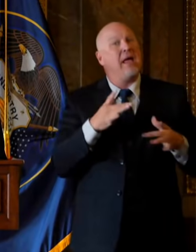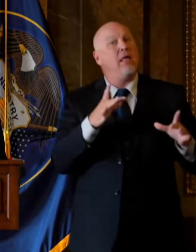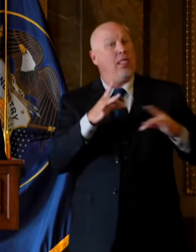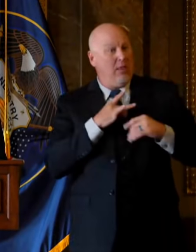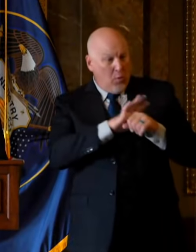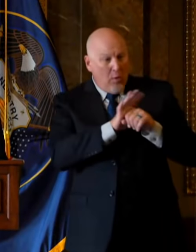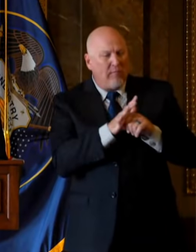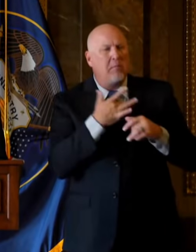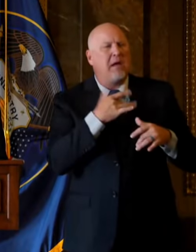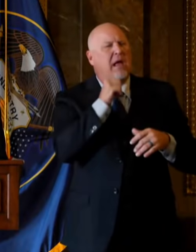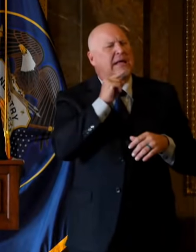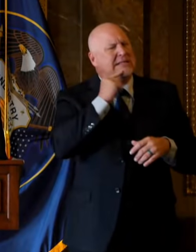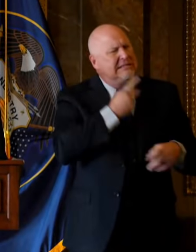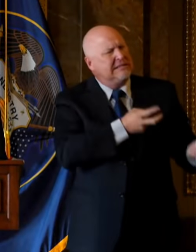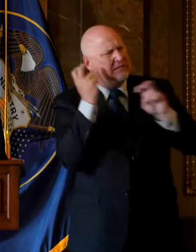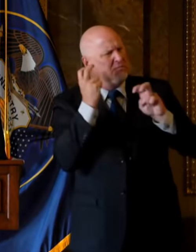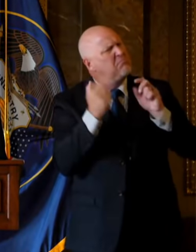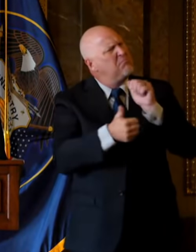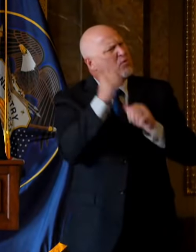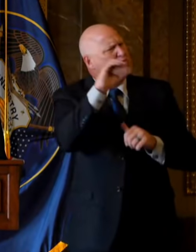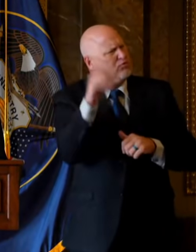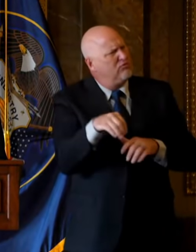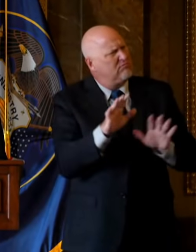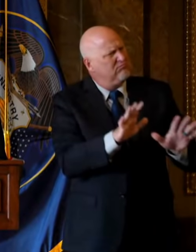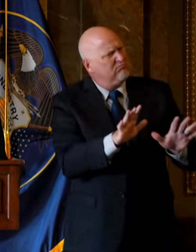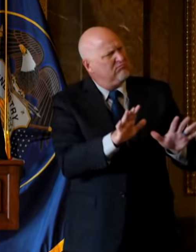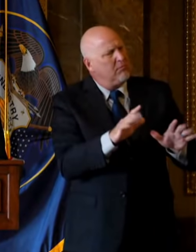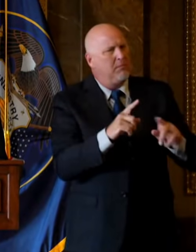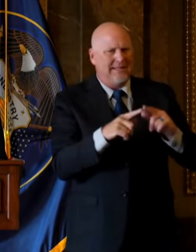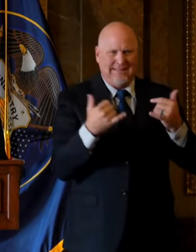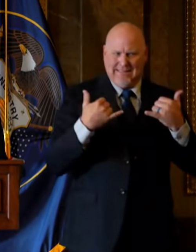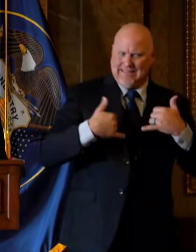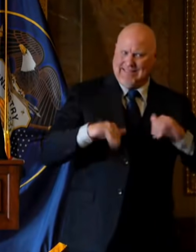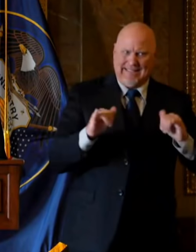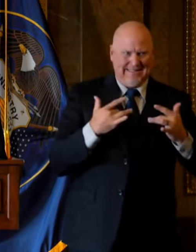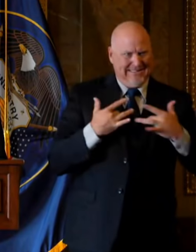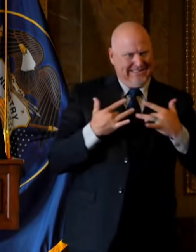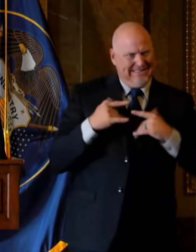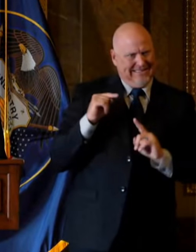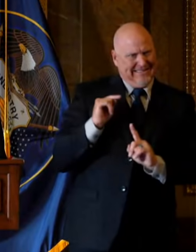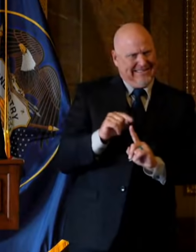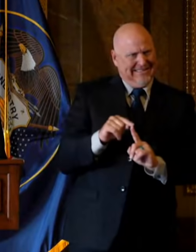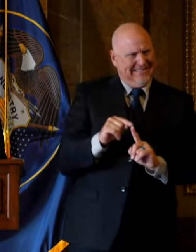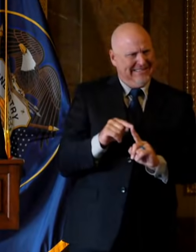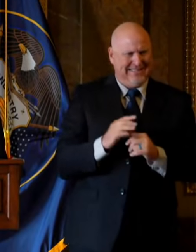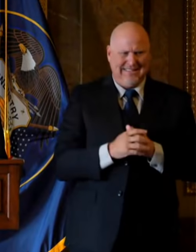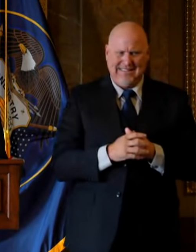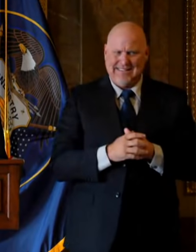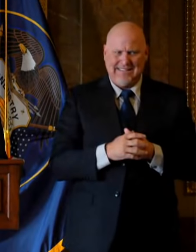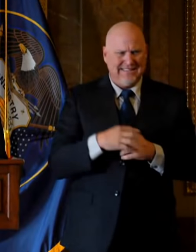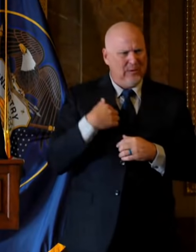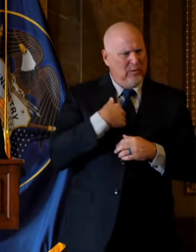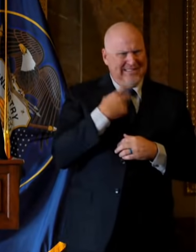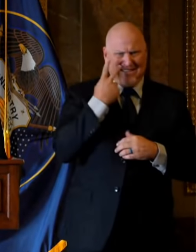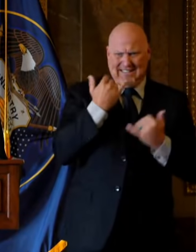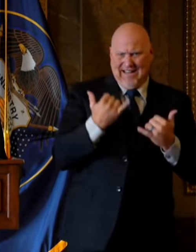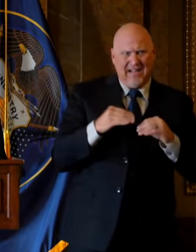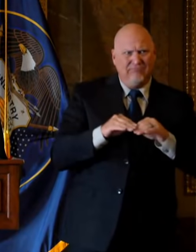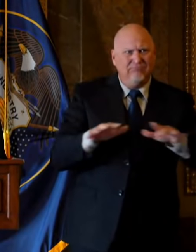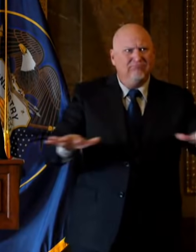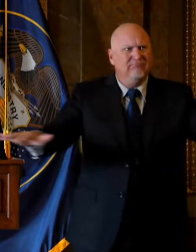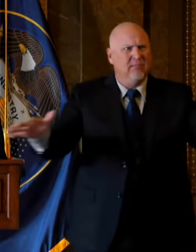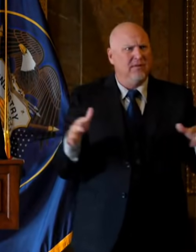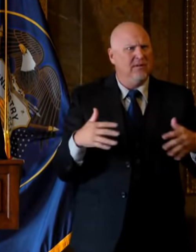way it impacts adults, and especially older adults. As we see this significant spread, even a very